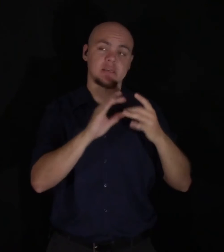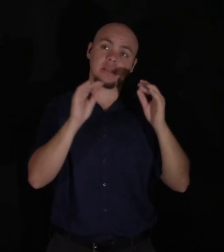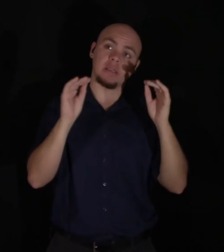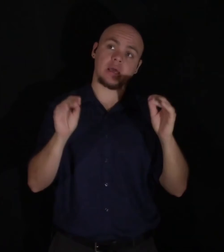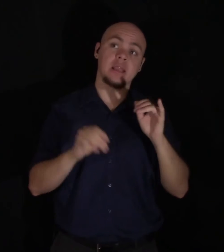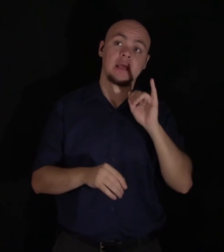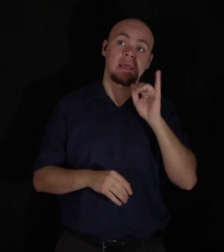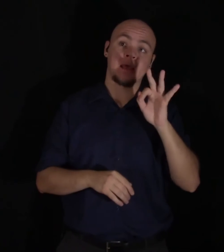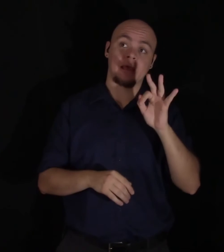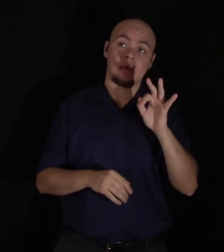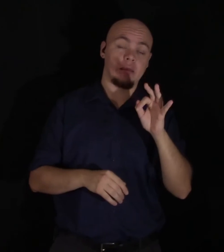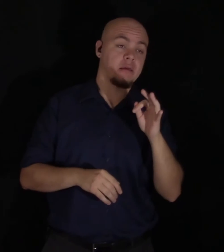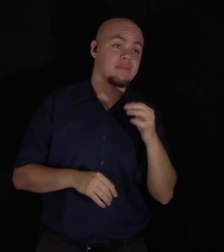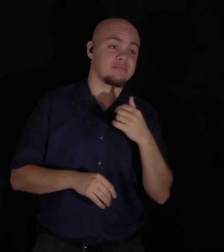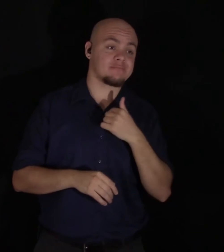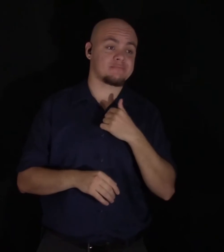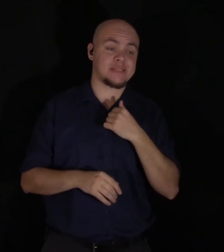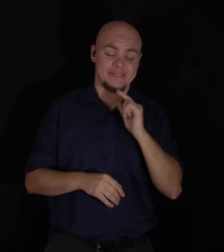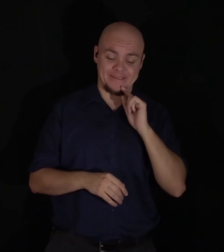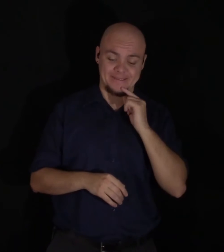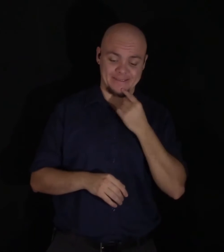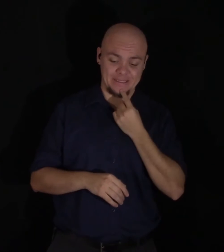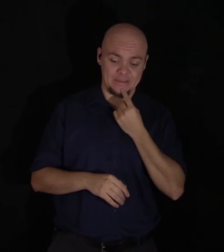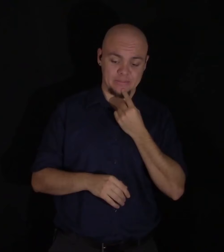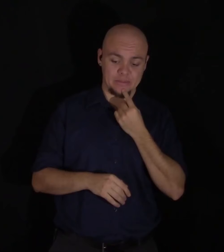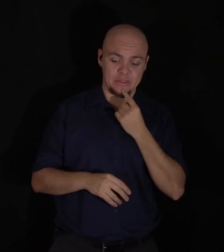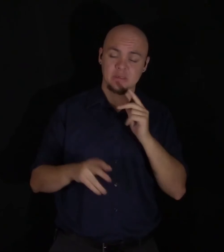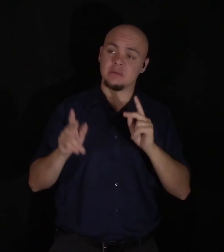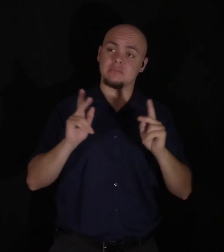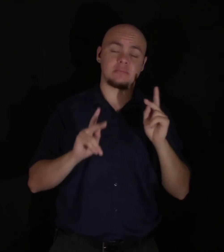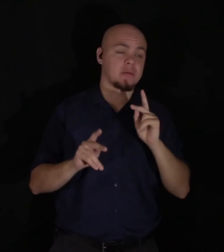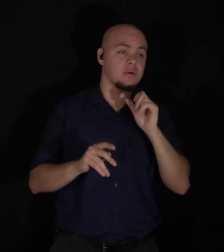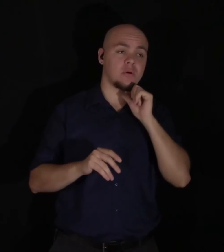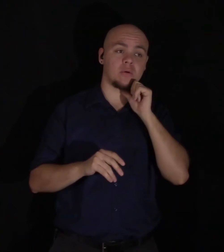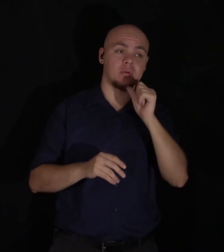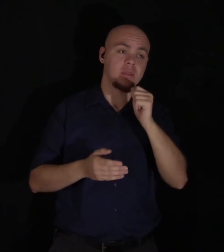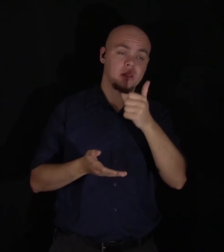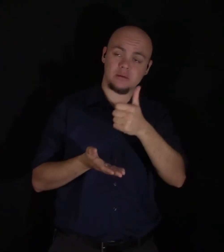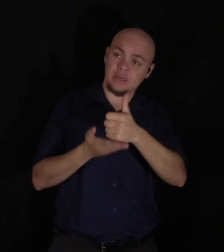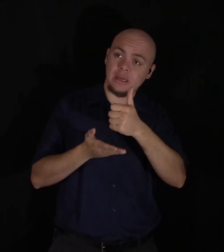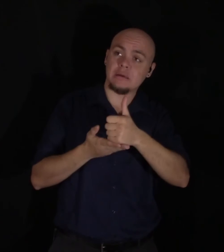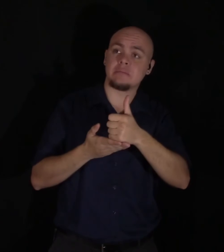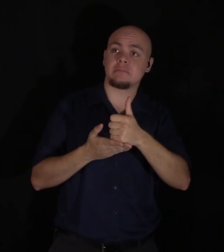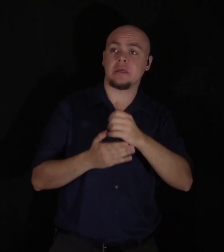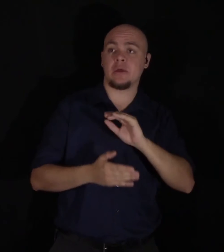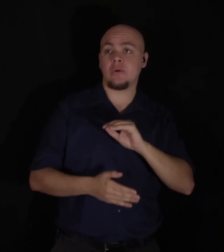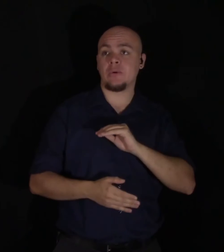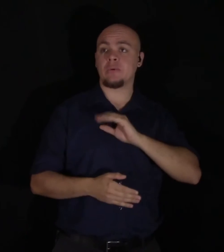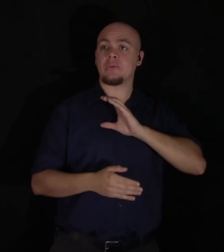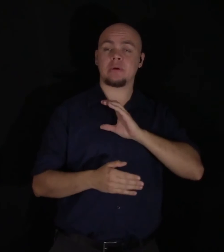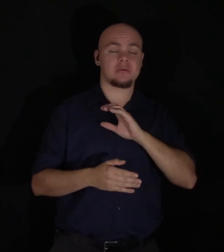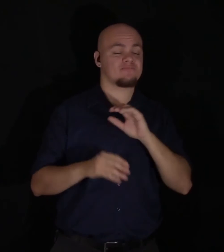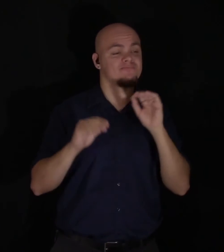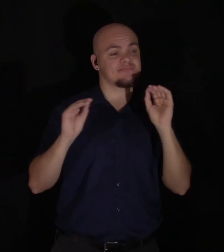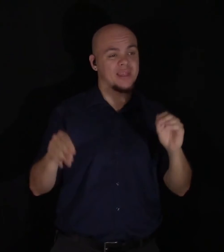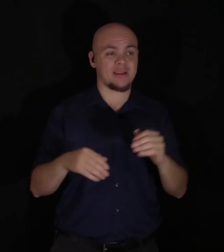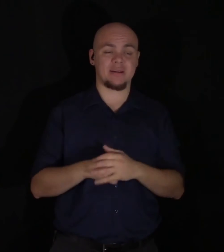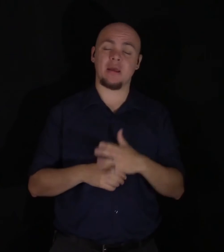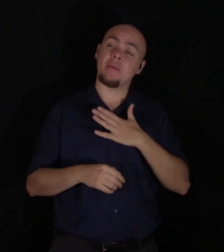assailed by disappointment, no one will endeavor to sustain me in dejection. I shall commit my thoughts to paper, it